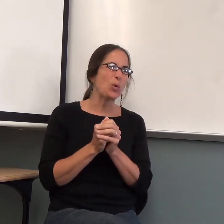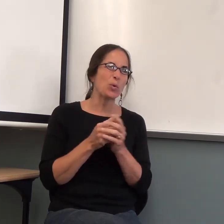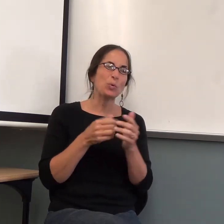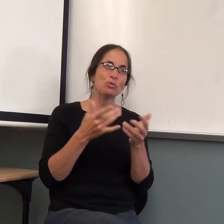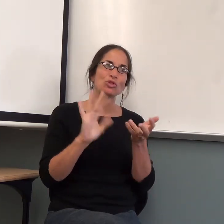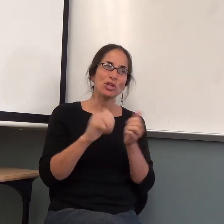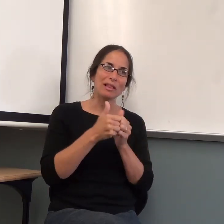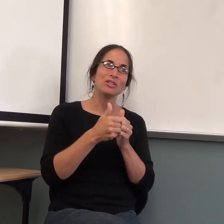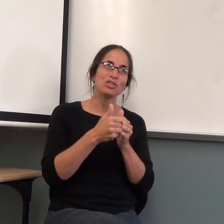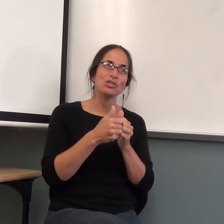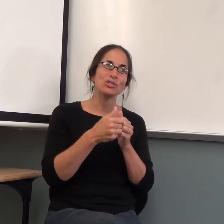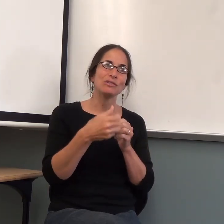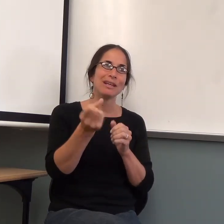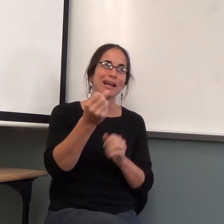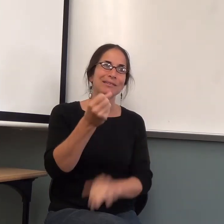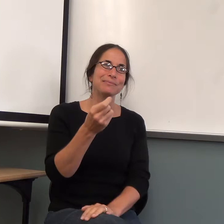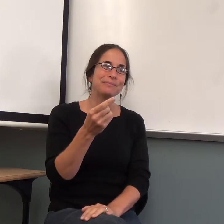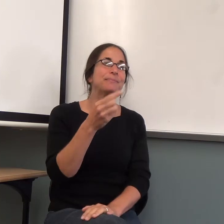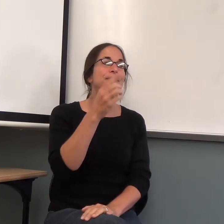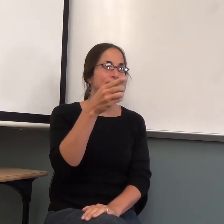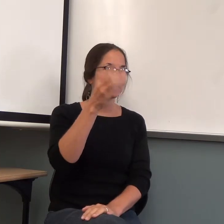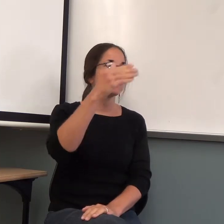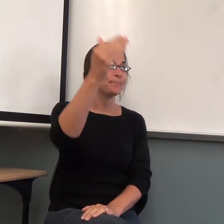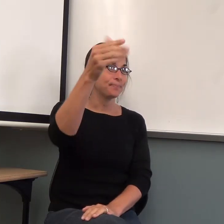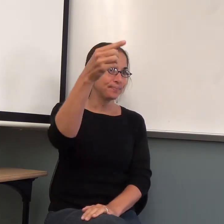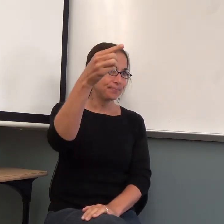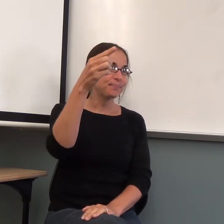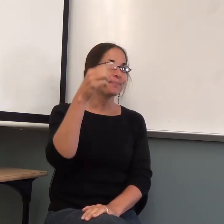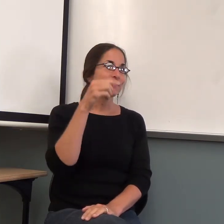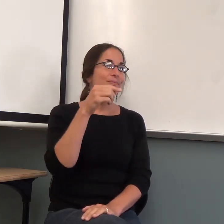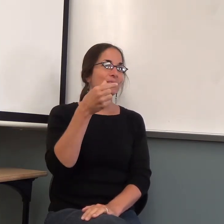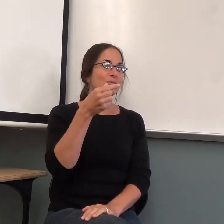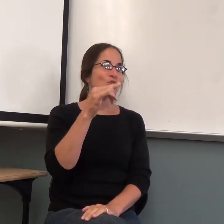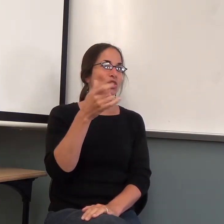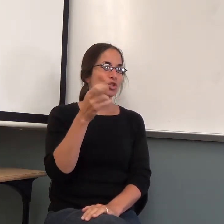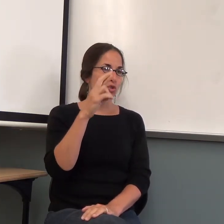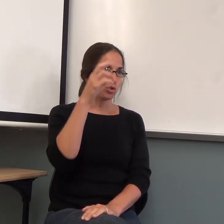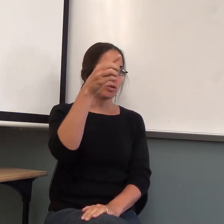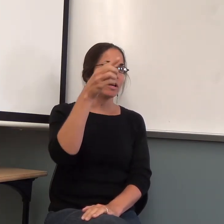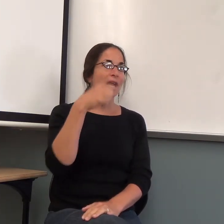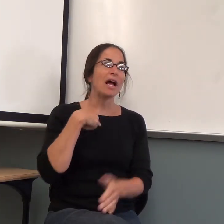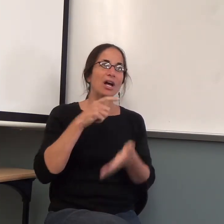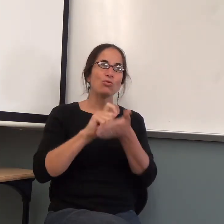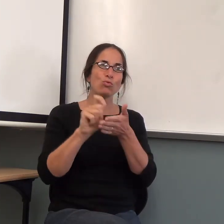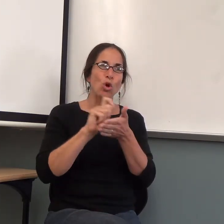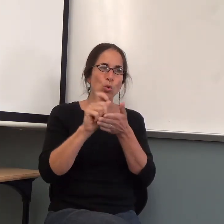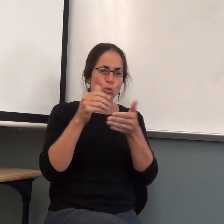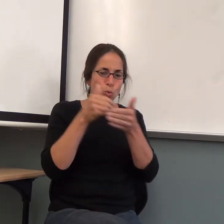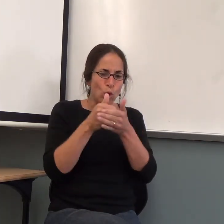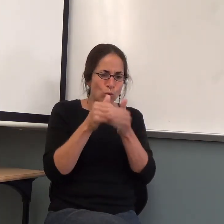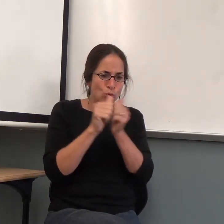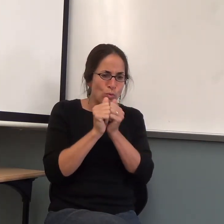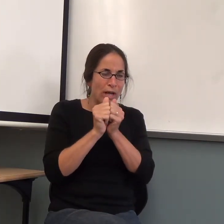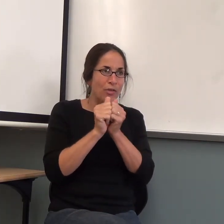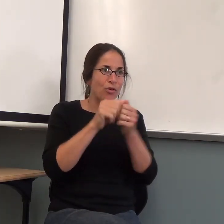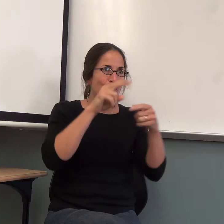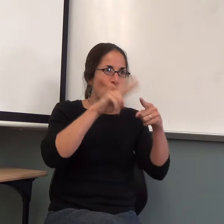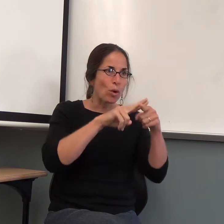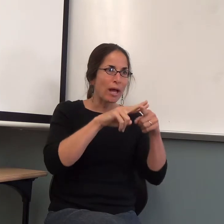interesting, actually. Okay. And another thing is I think I wrote it too close together, my vocabulary words.